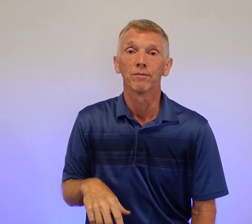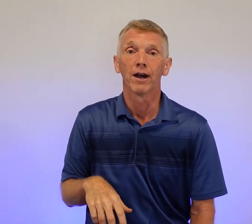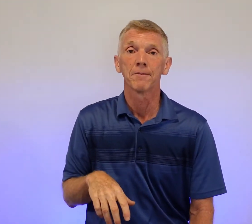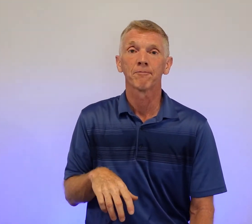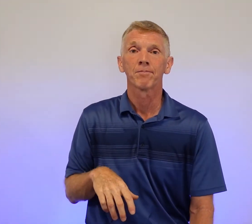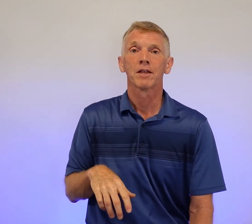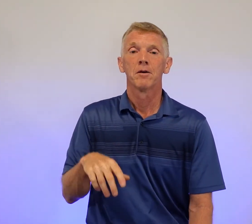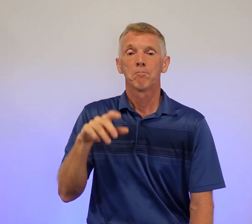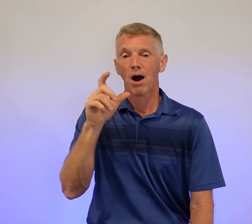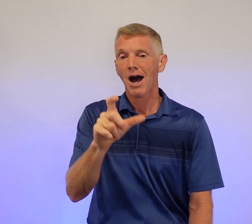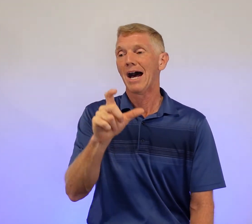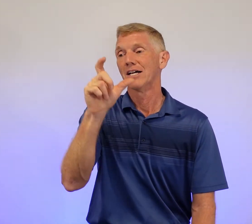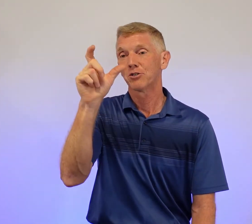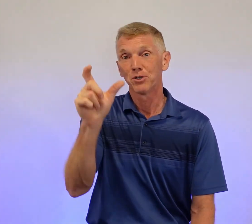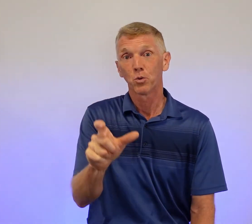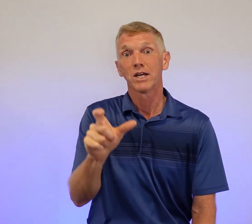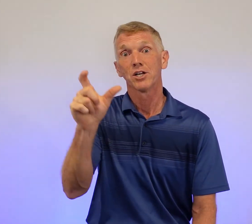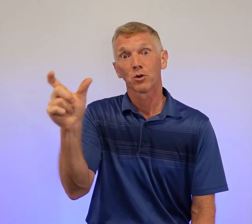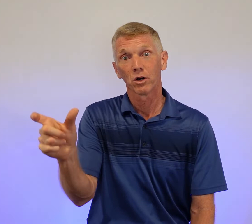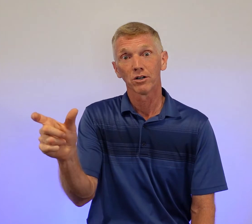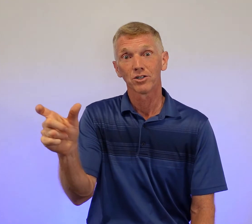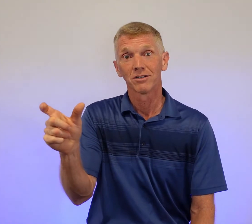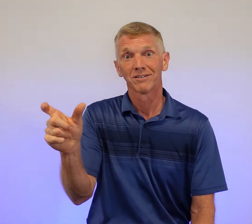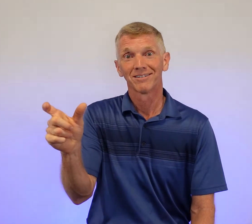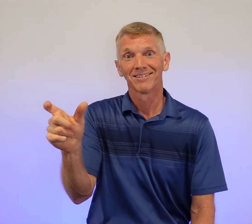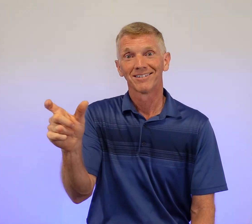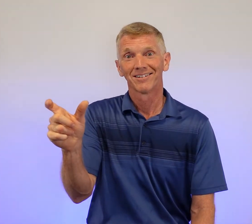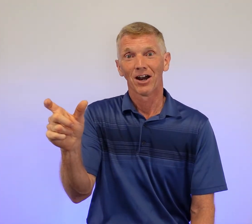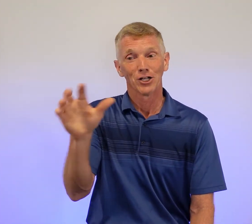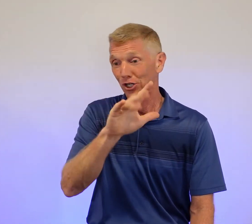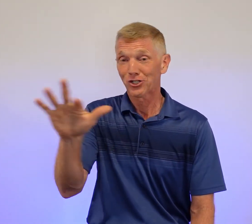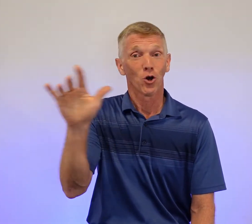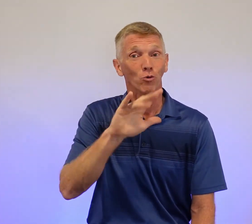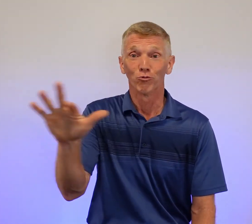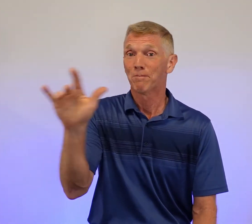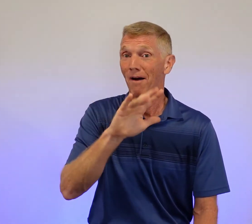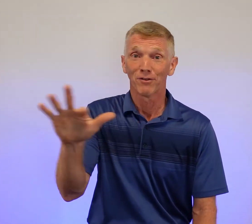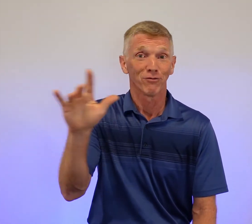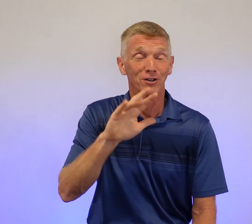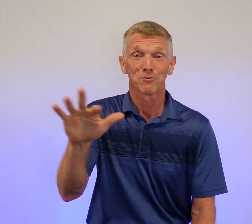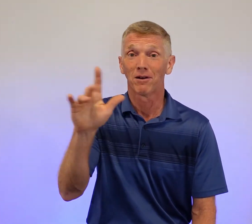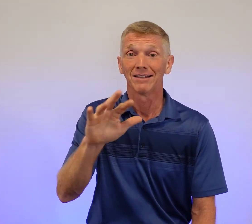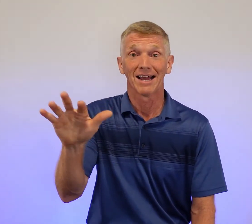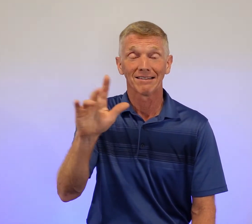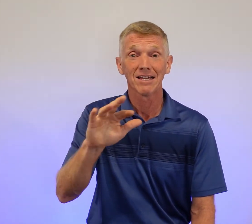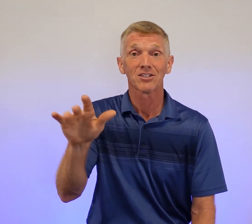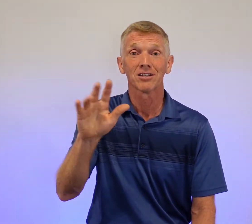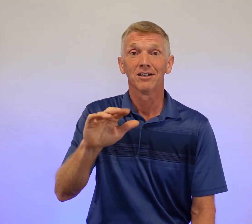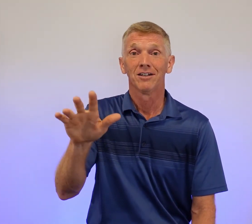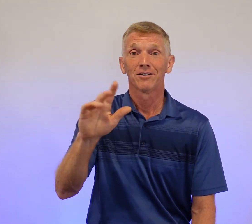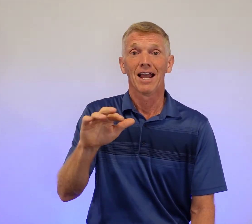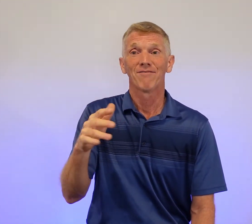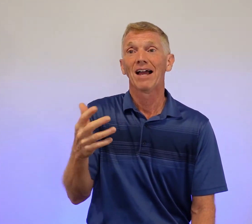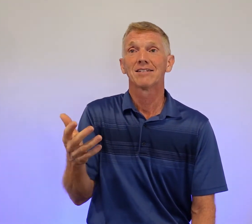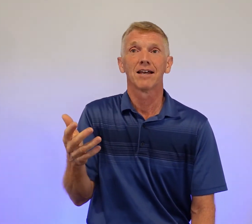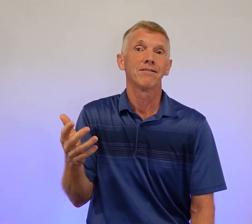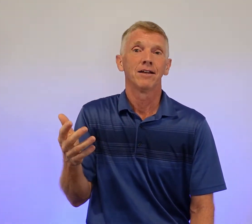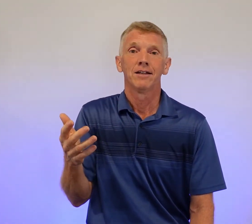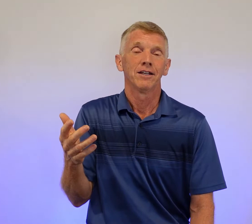right? Pause between your words. All right, just don't rip off the fingerspelling like this. Okay, if I said,